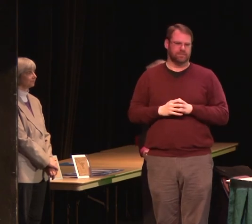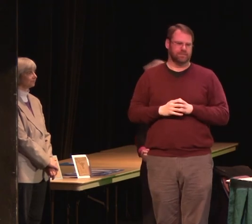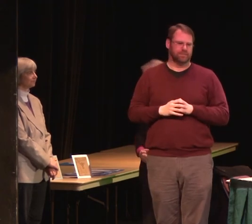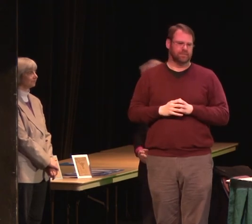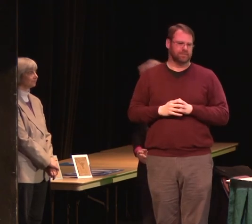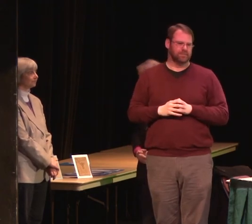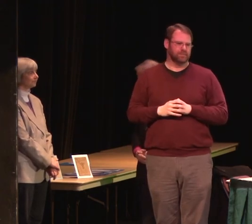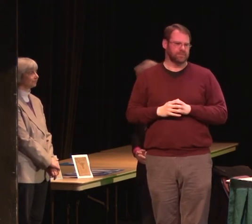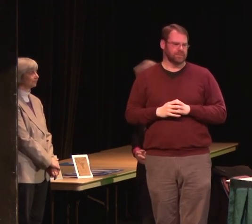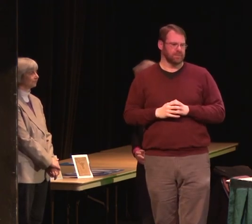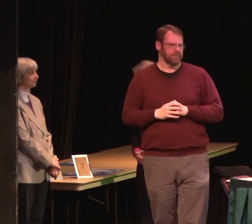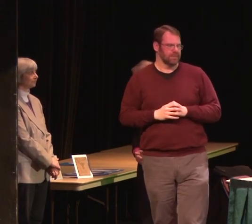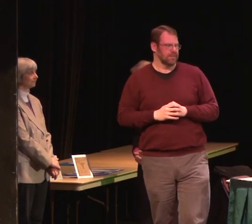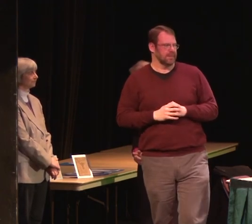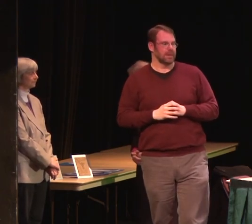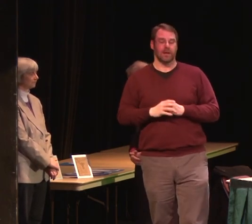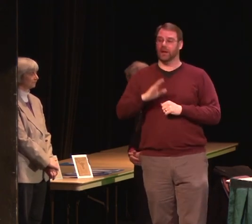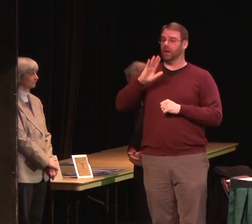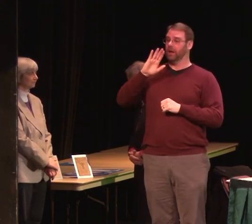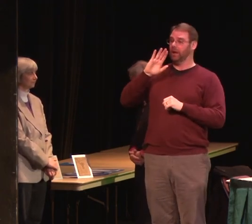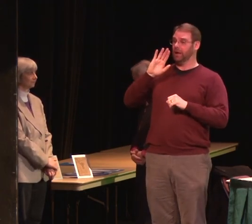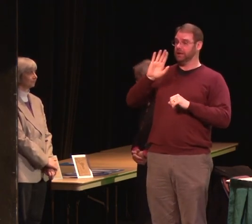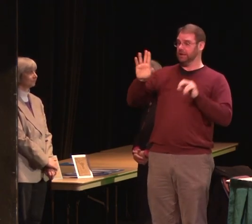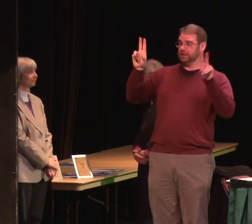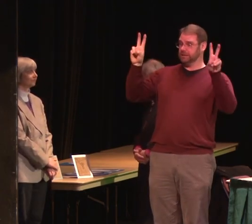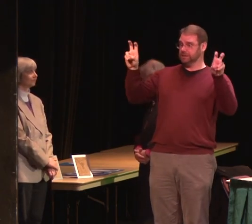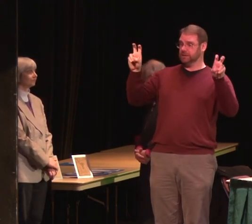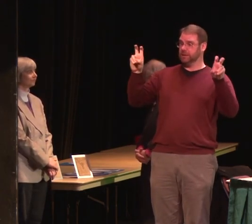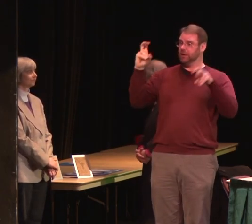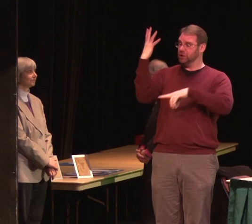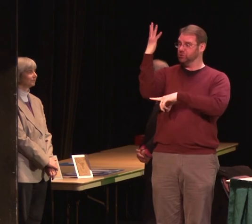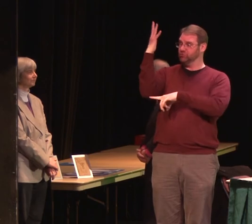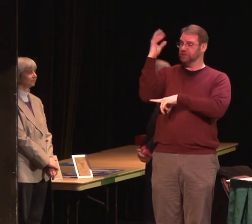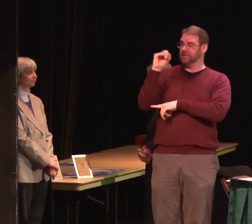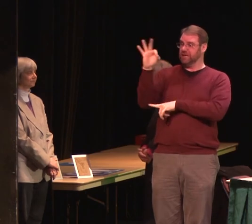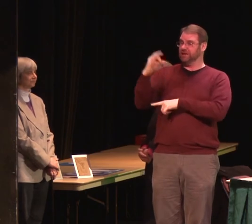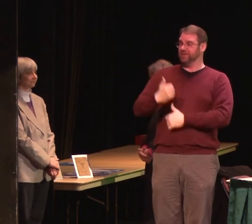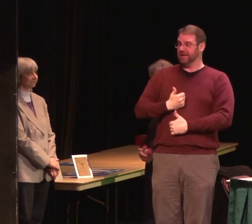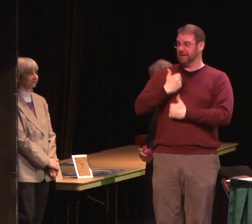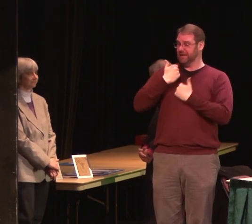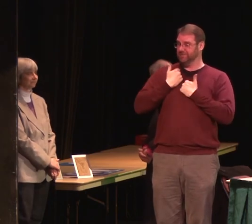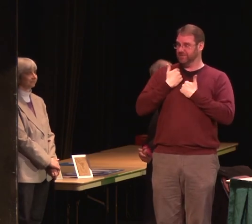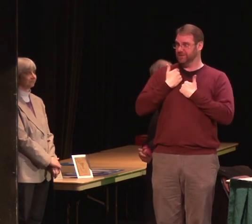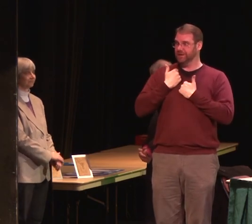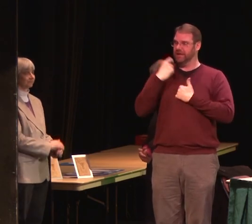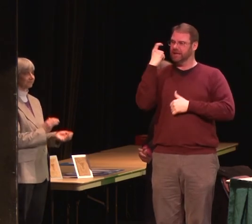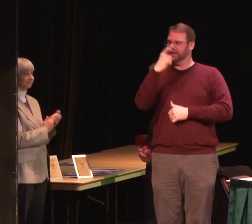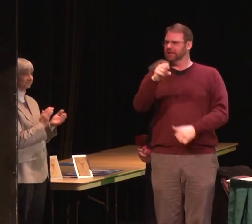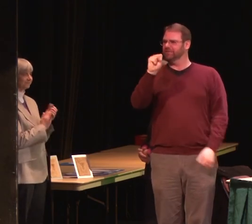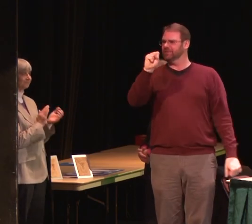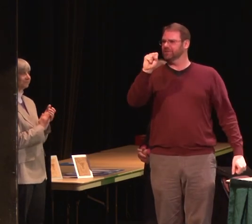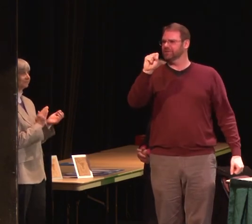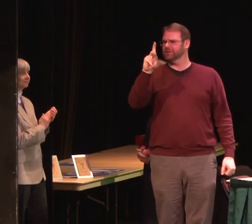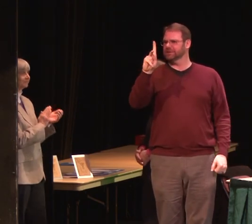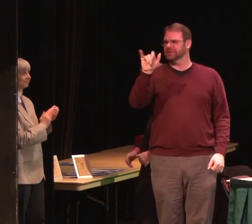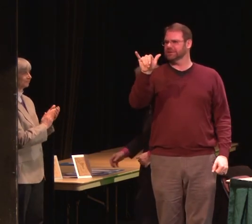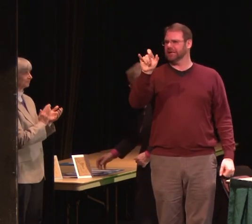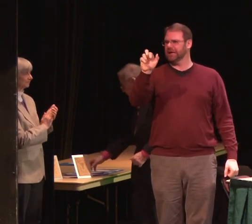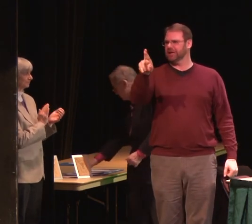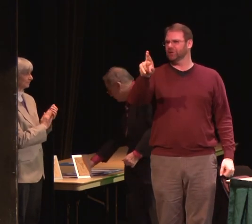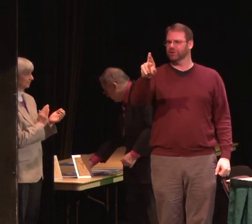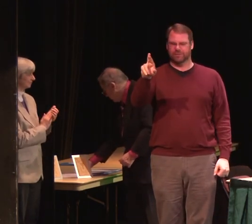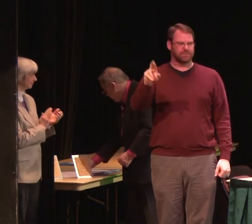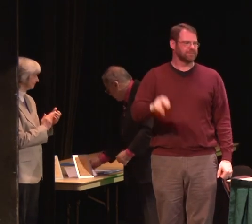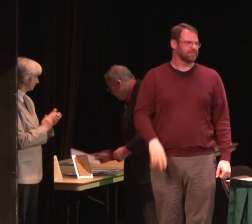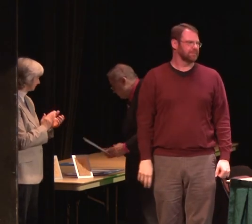and the project title is The Tree of Life to Skylar Callahan.